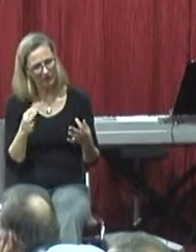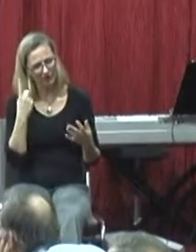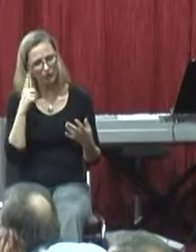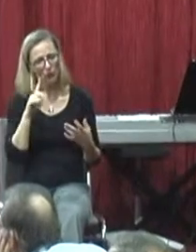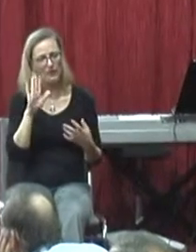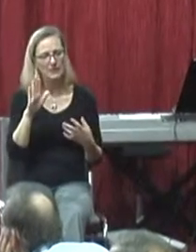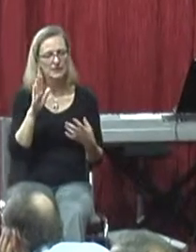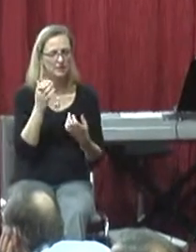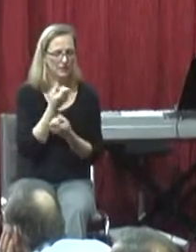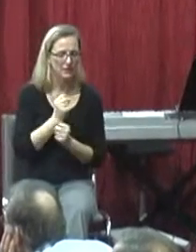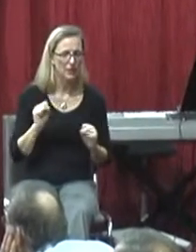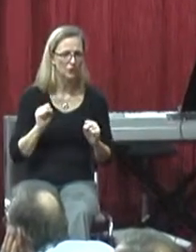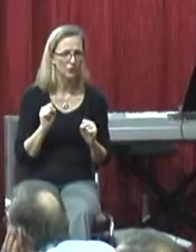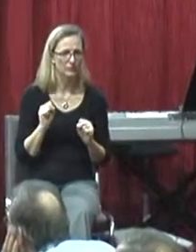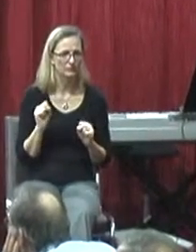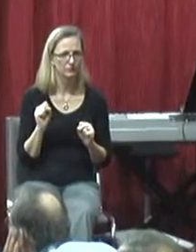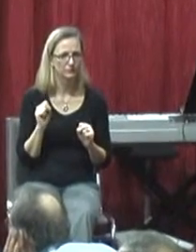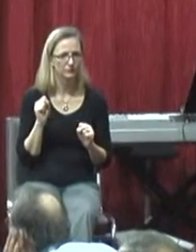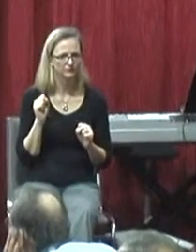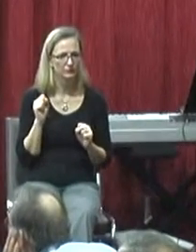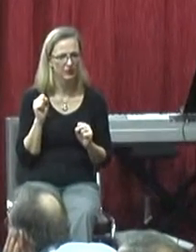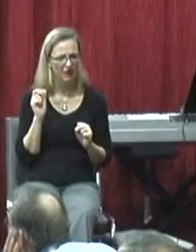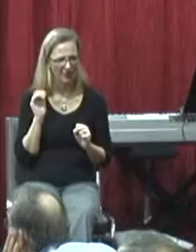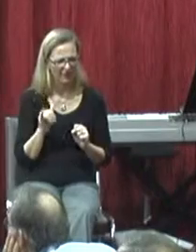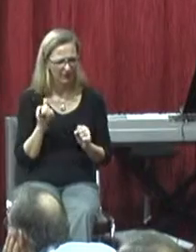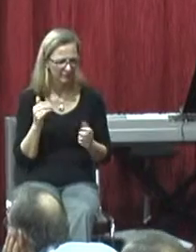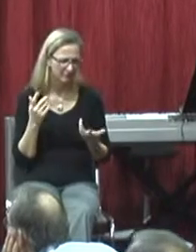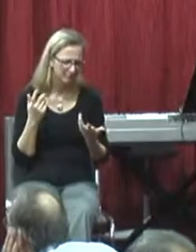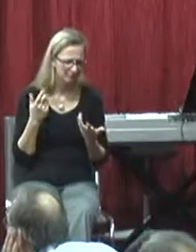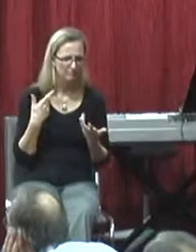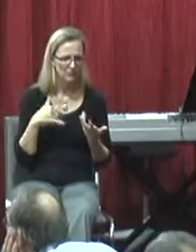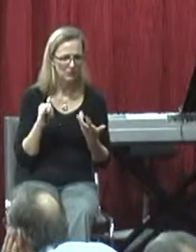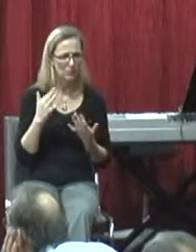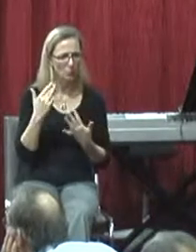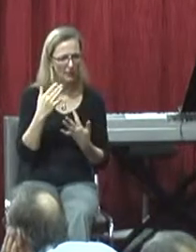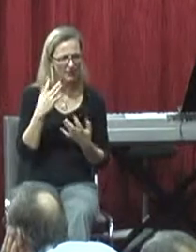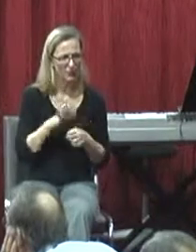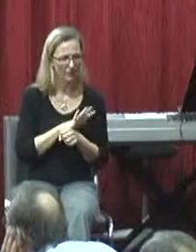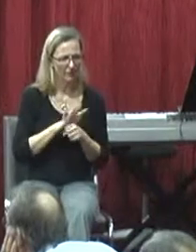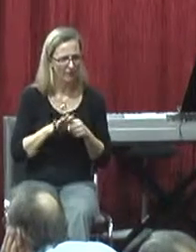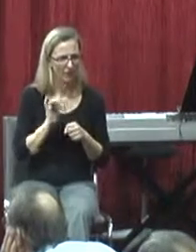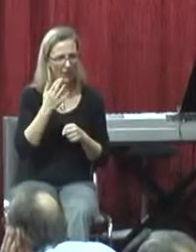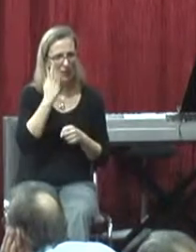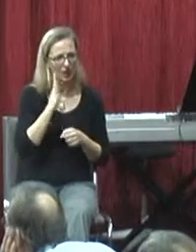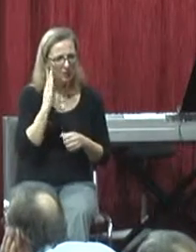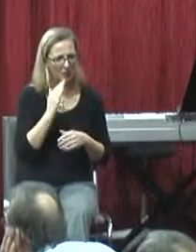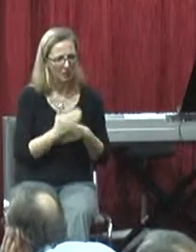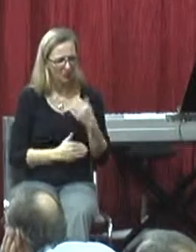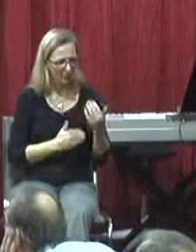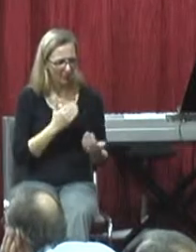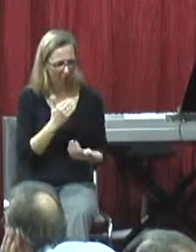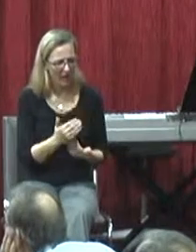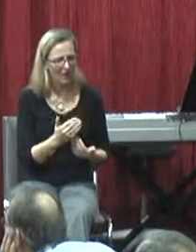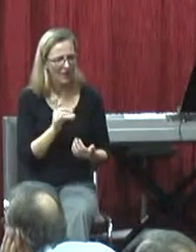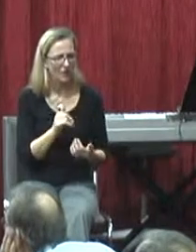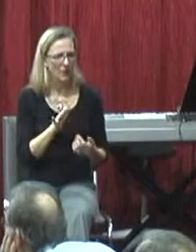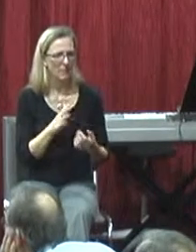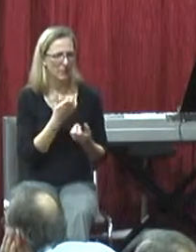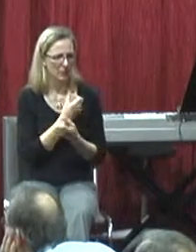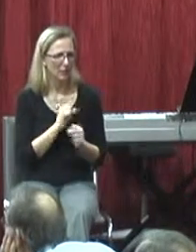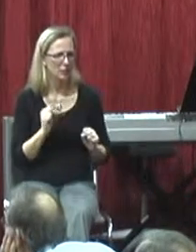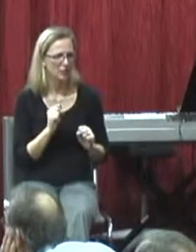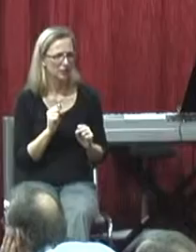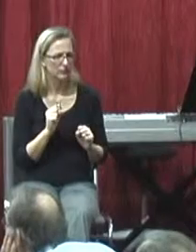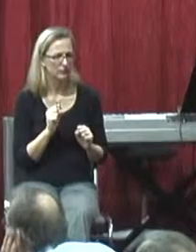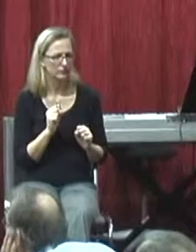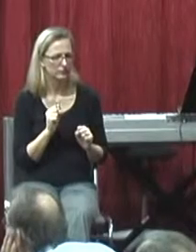protection, that he was still waiting to be fulfilled, that God would provide that protection in this present dangerous situation he